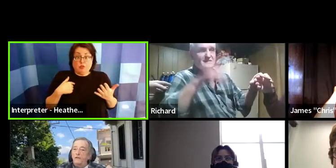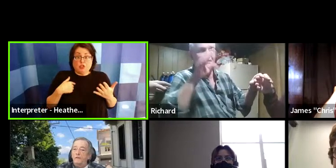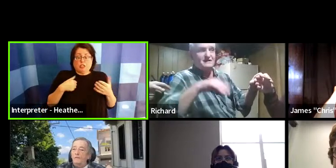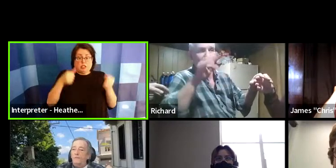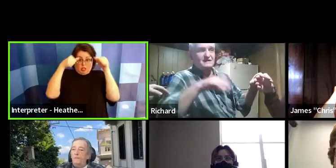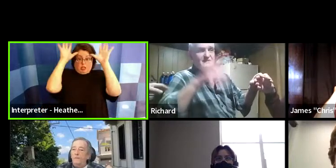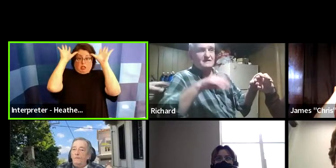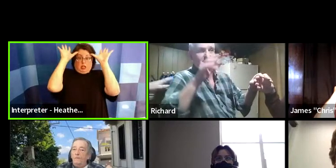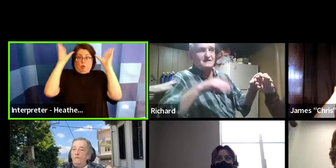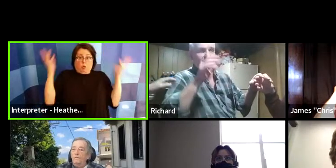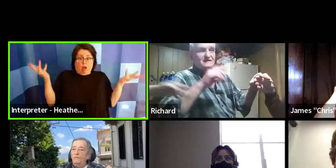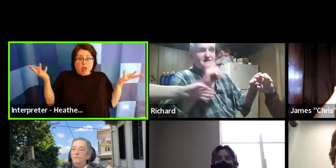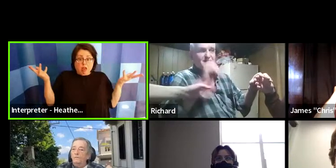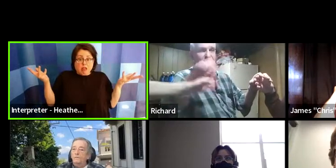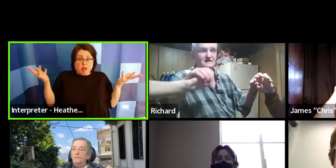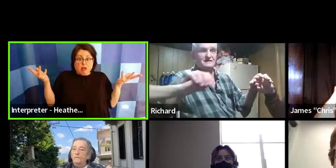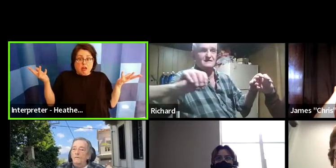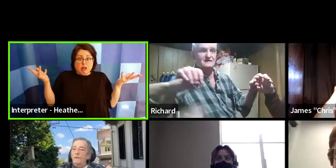at this.